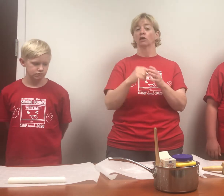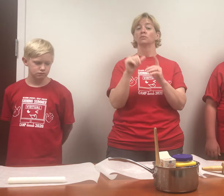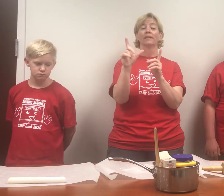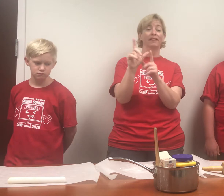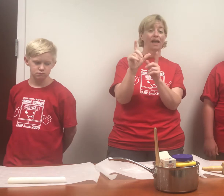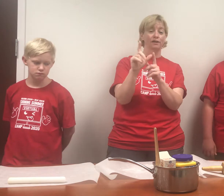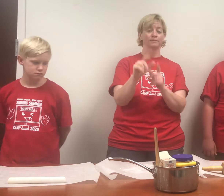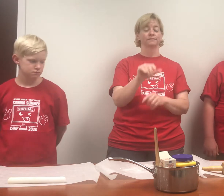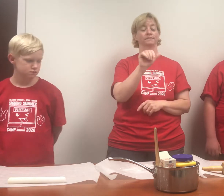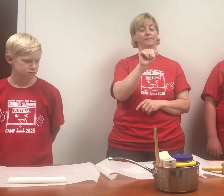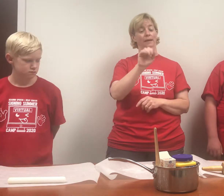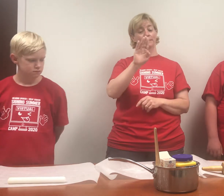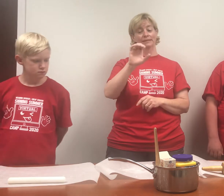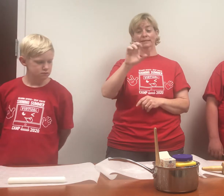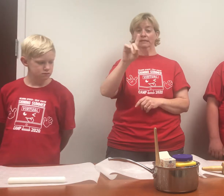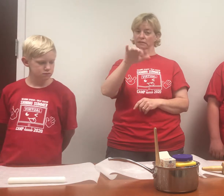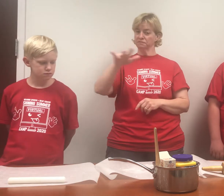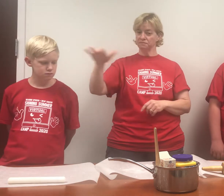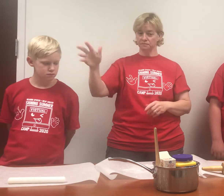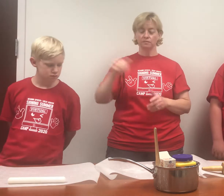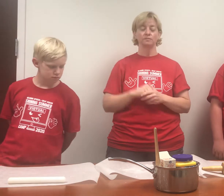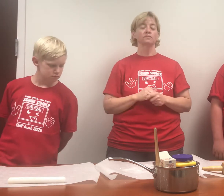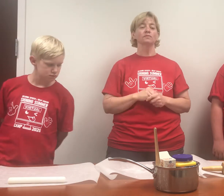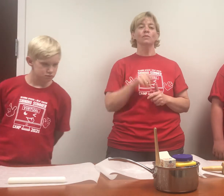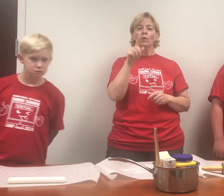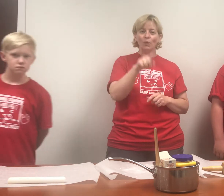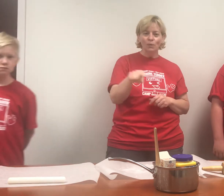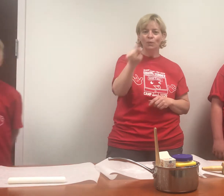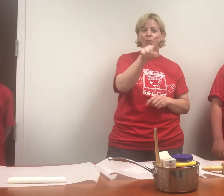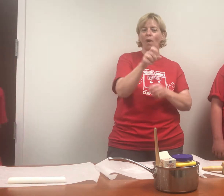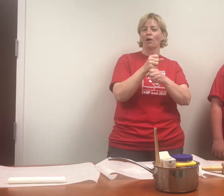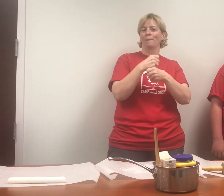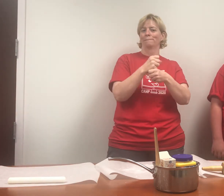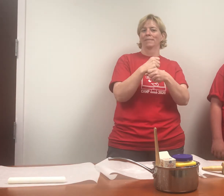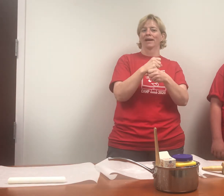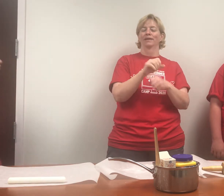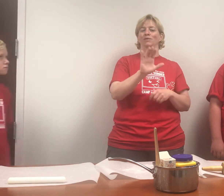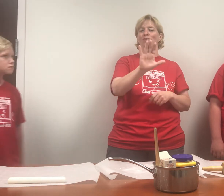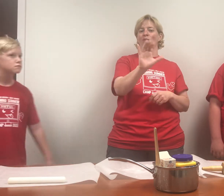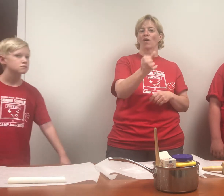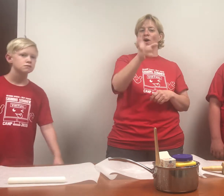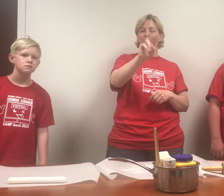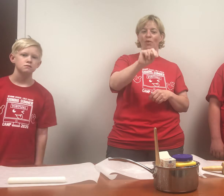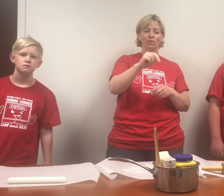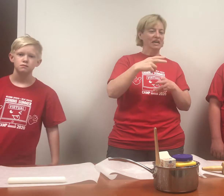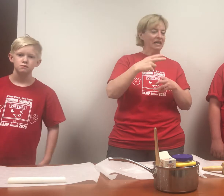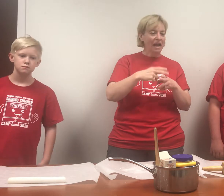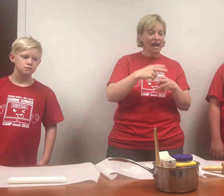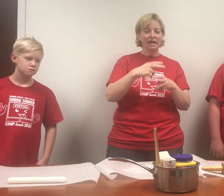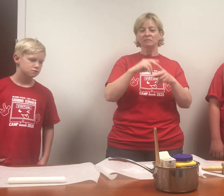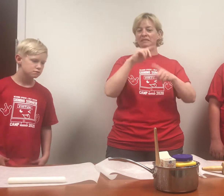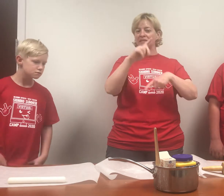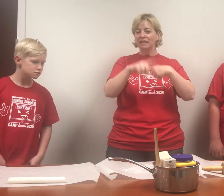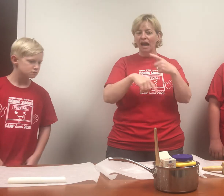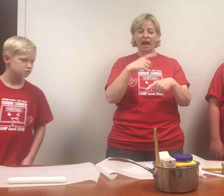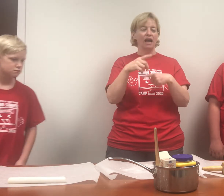ASL typically starts with the letters A, B, C, D, and so forth, the alphabet. And